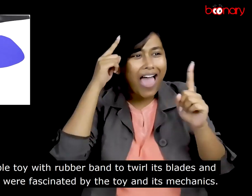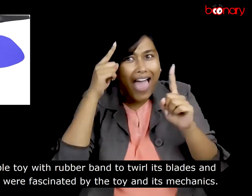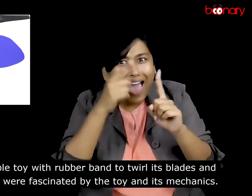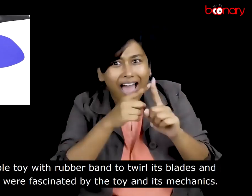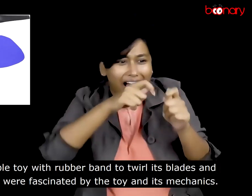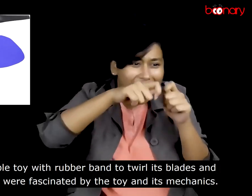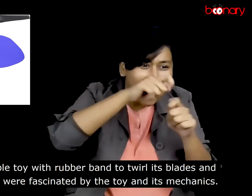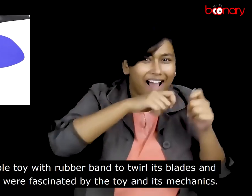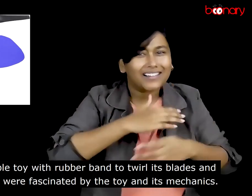and its mechanics.